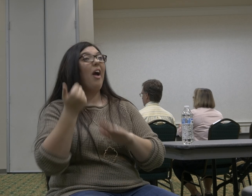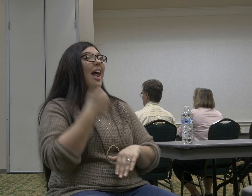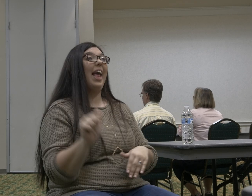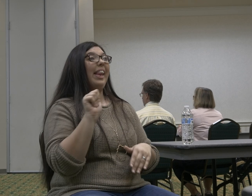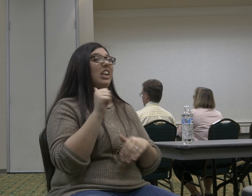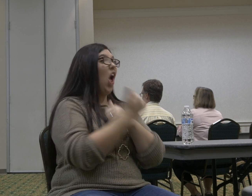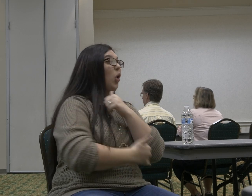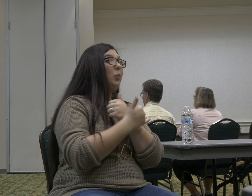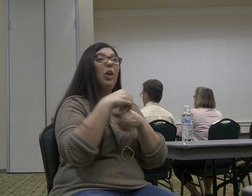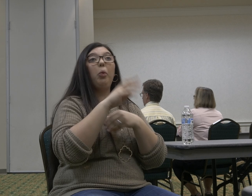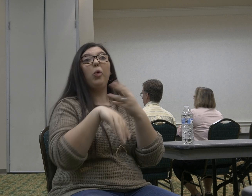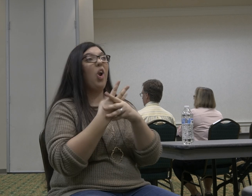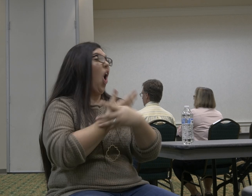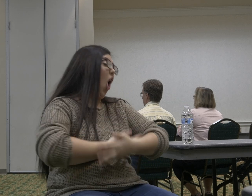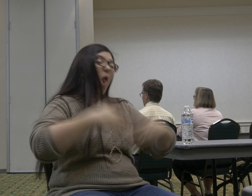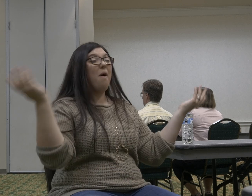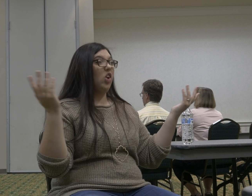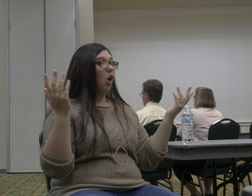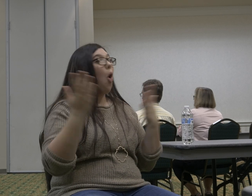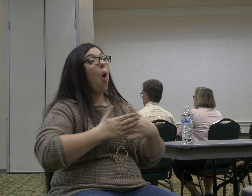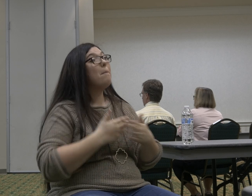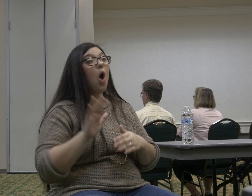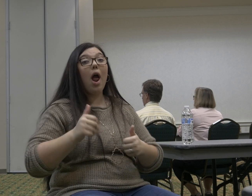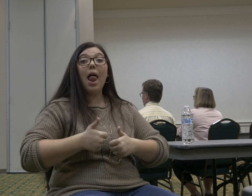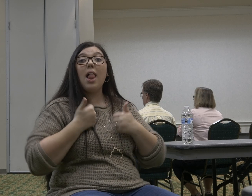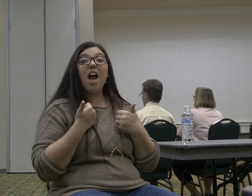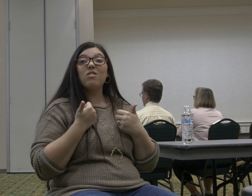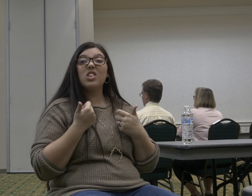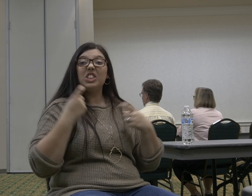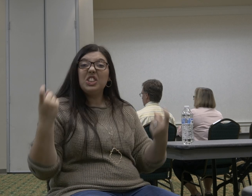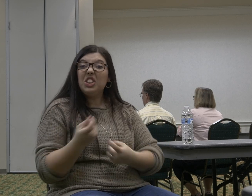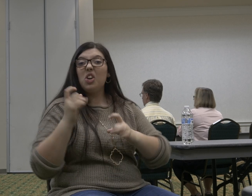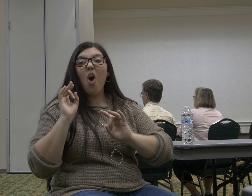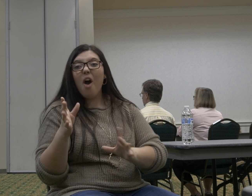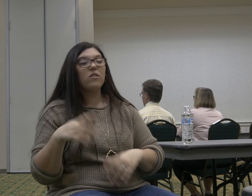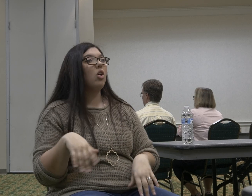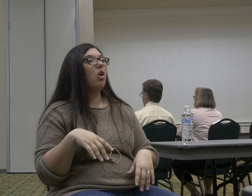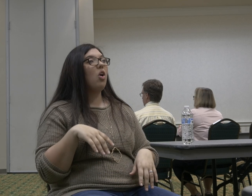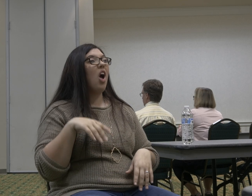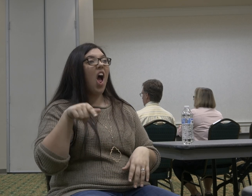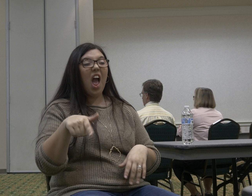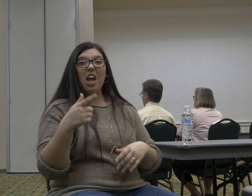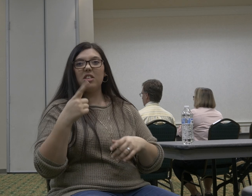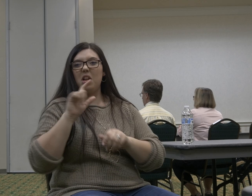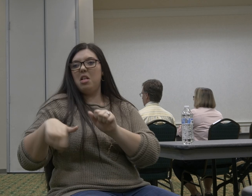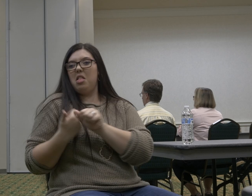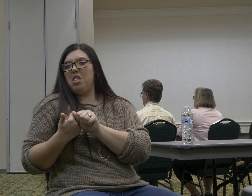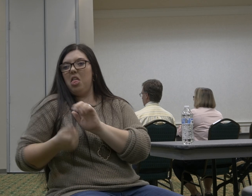world, no matter what their lifestyle is, no matter what they're doing, no matter what they really believe,